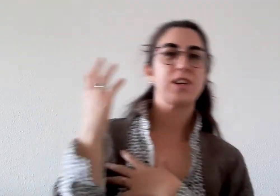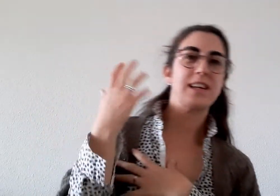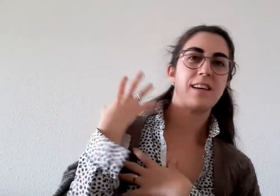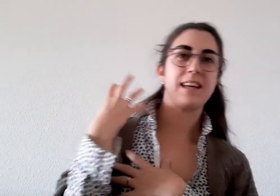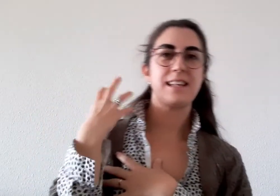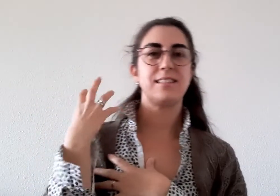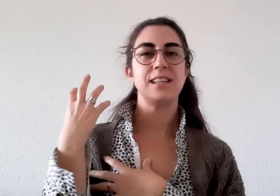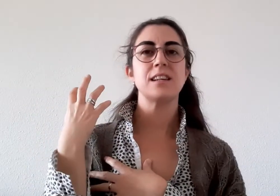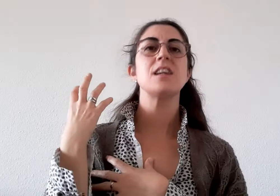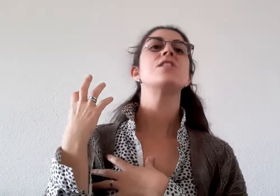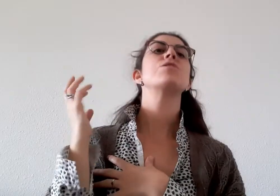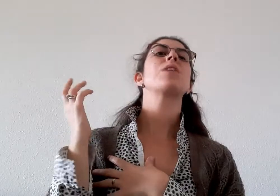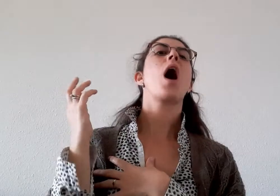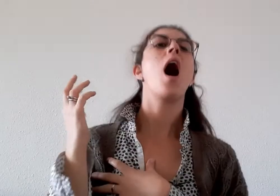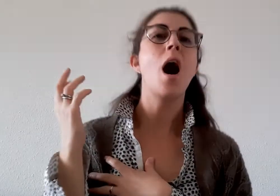her head is here. She would go,